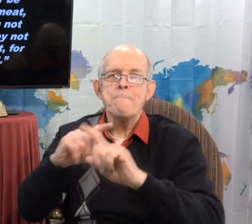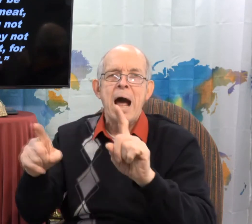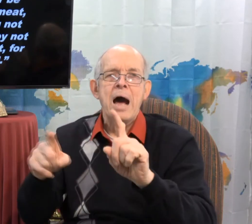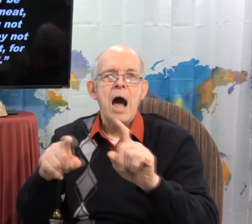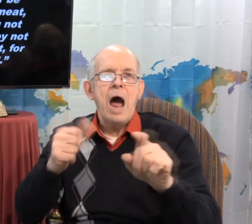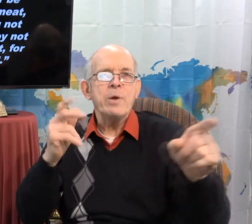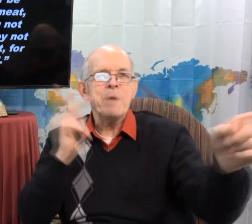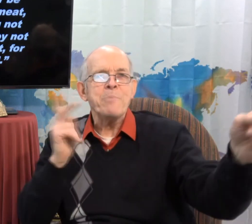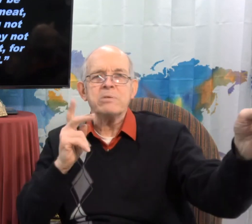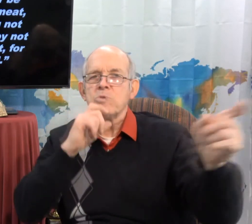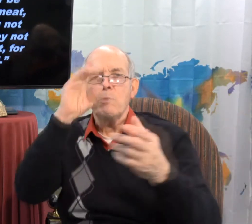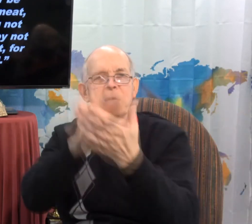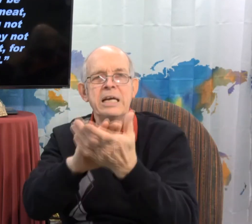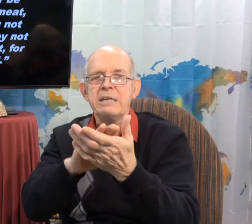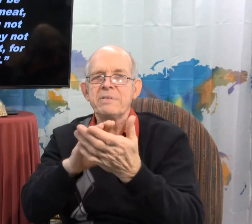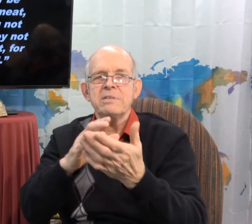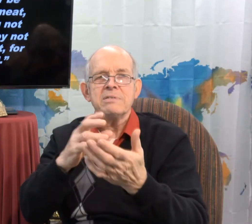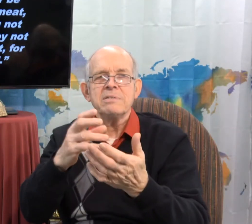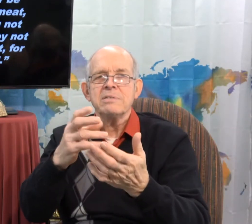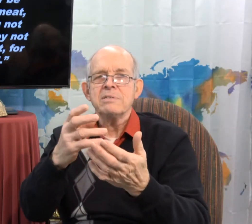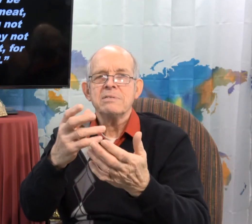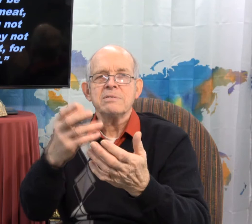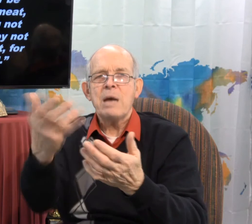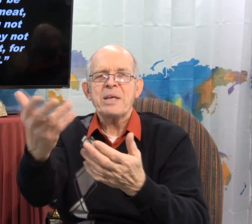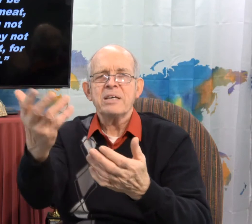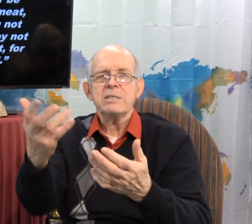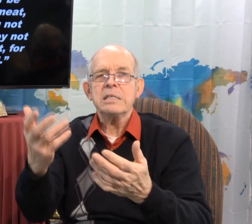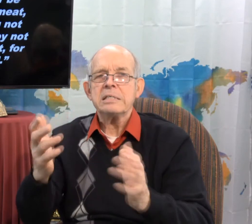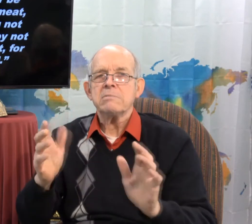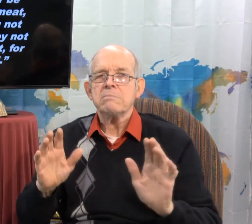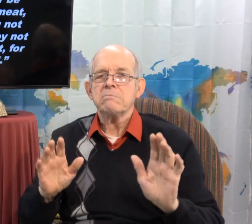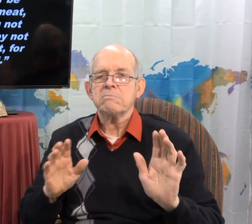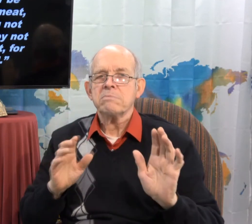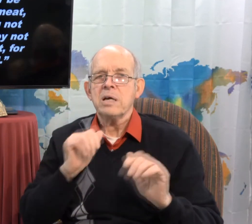but other people will be something.